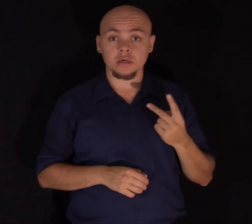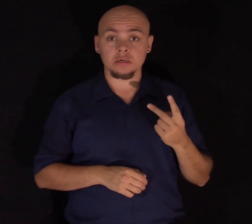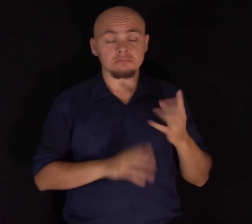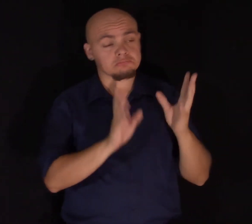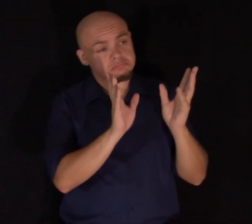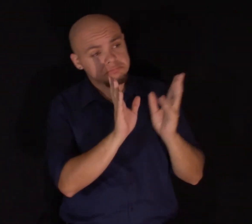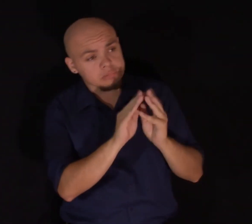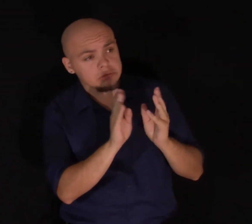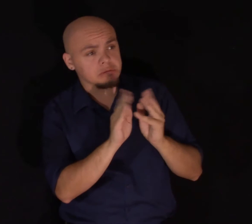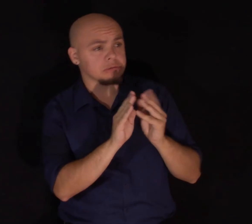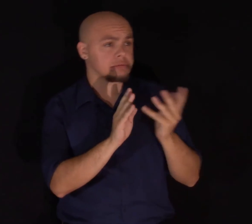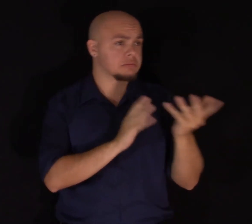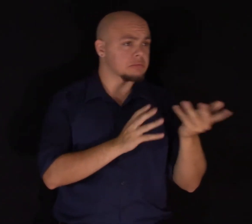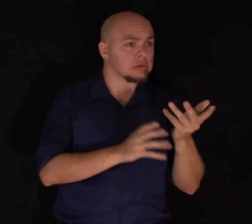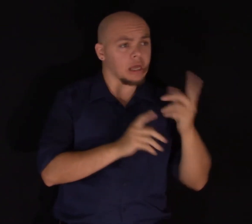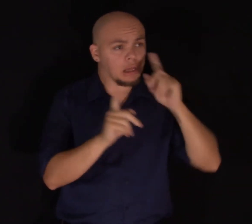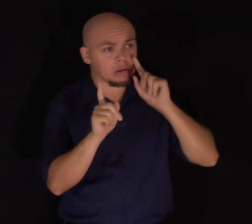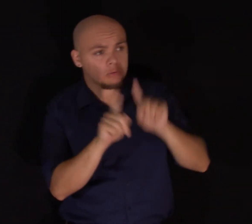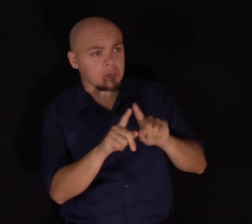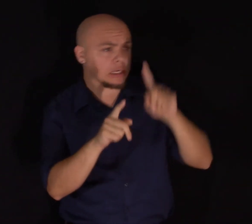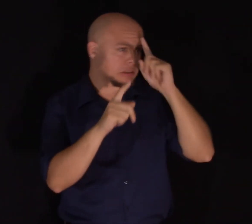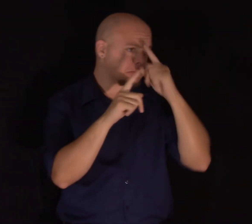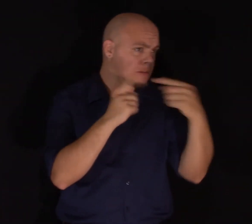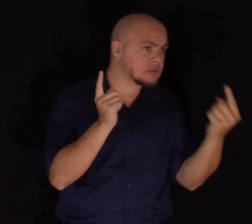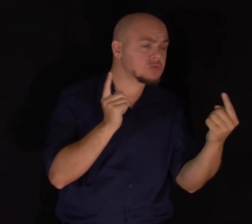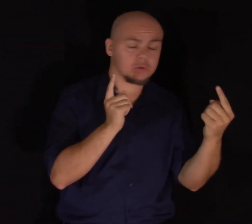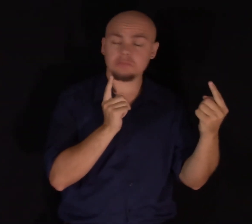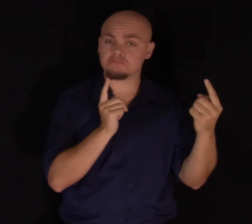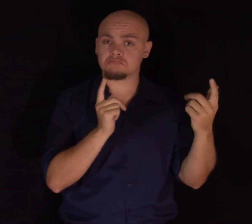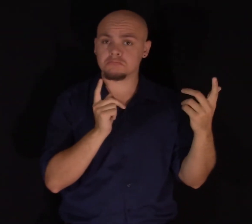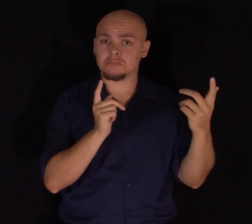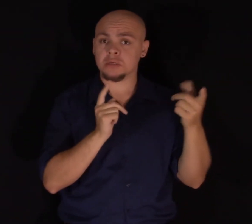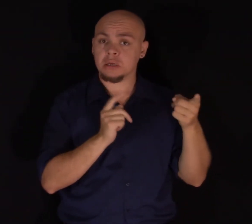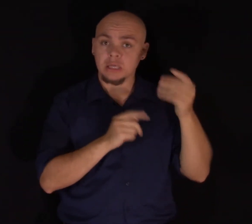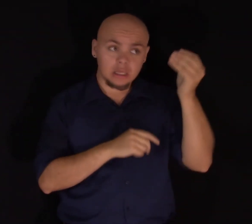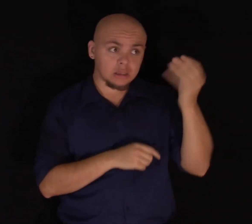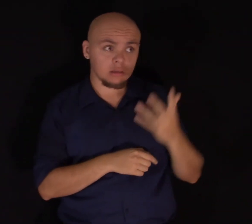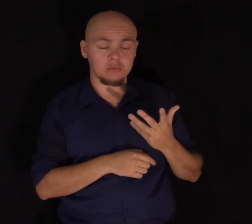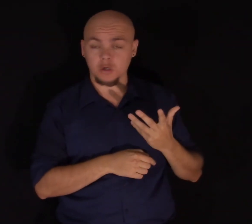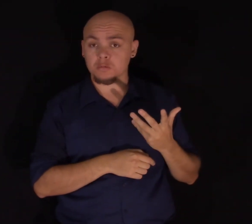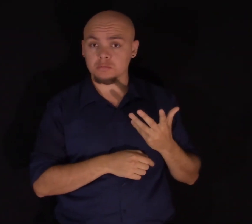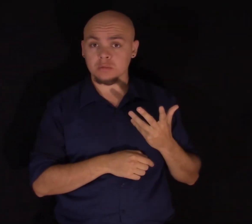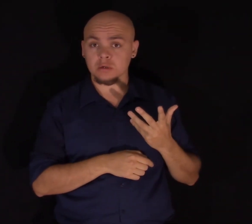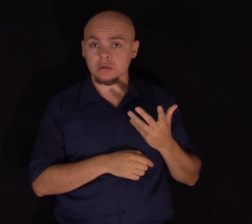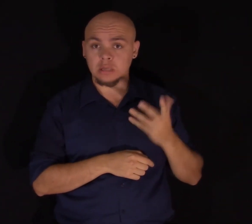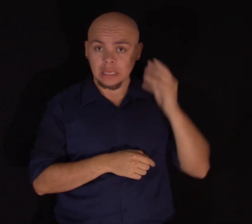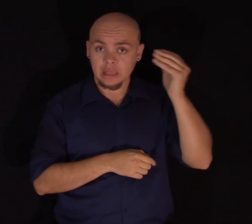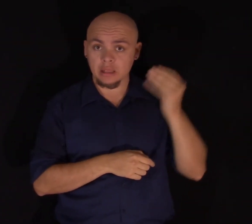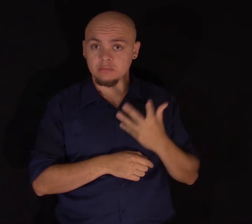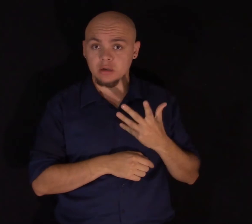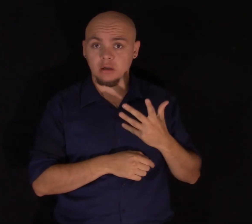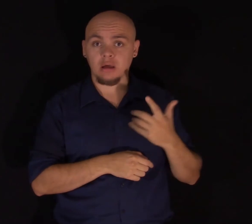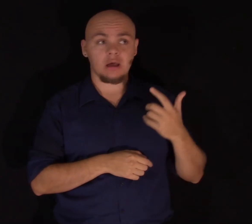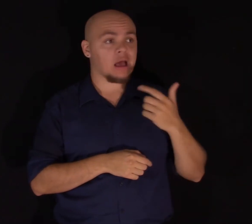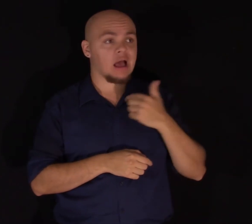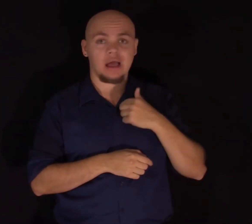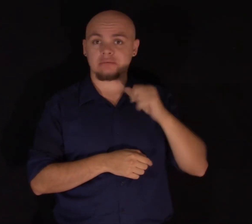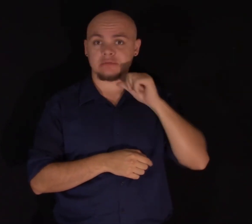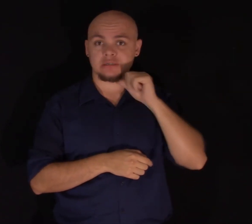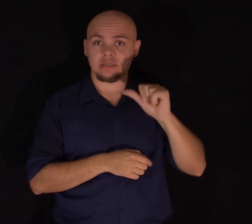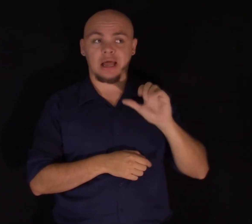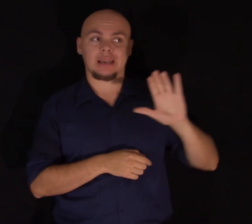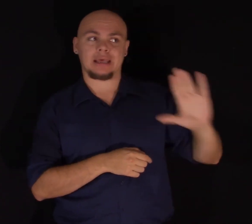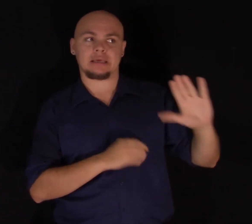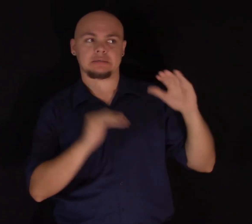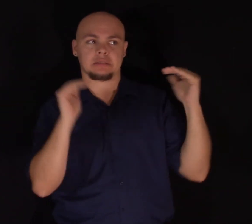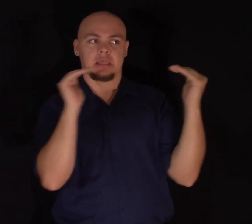conversed, agreed on some things, disagreed on other things, but he let me know. He let me know that I was not his